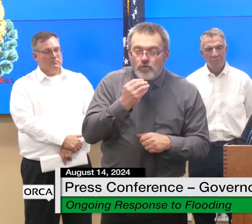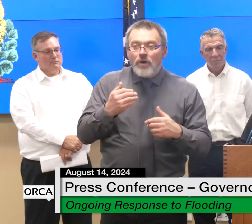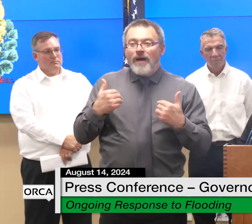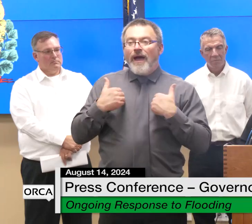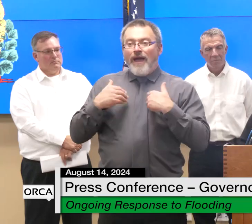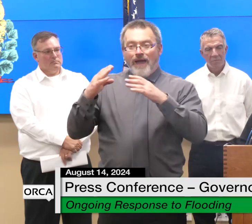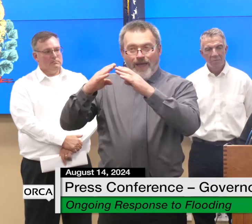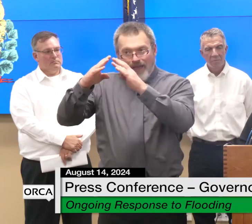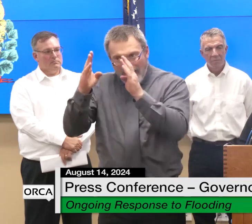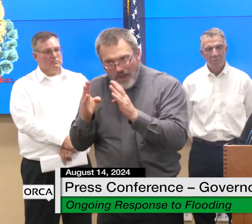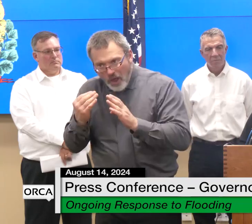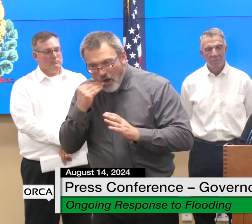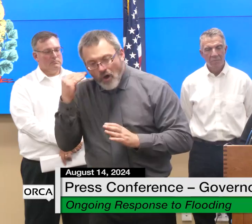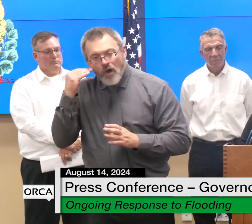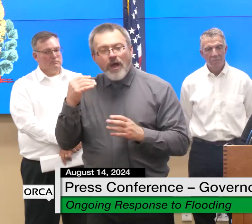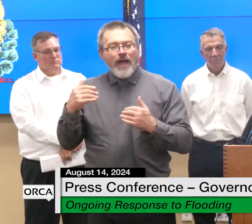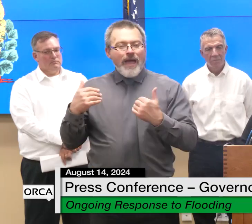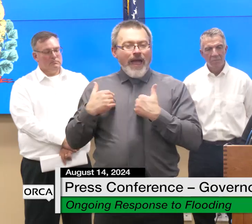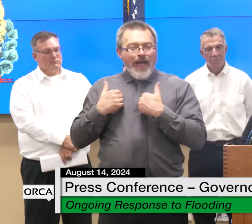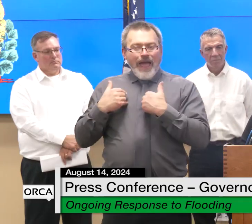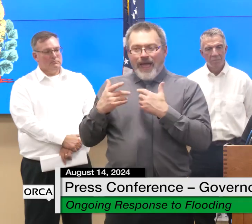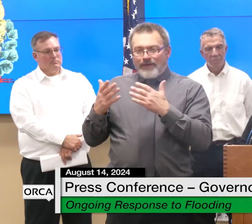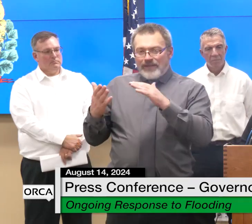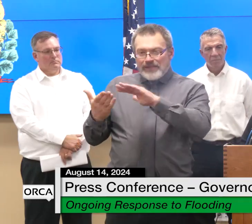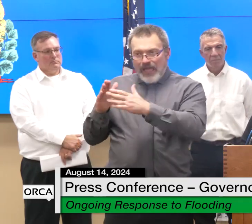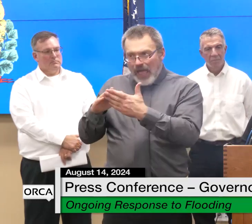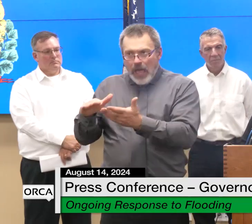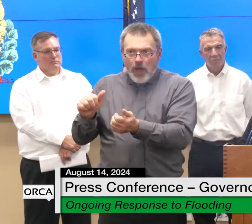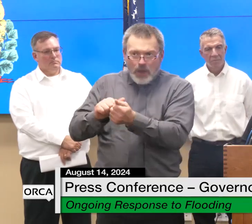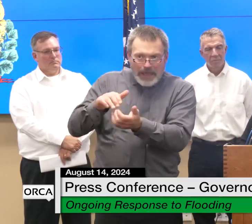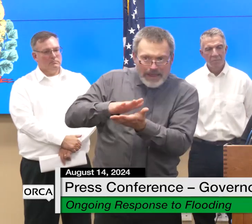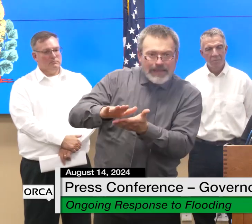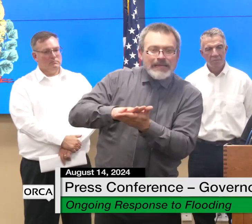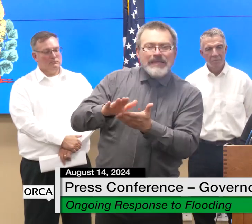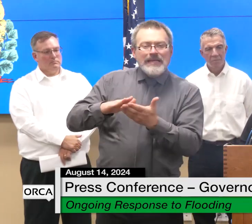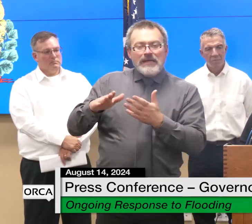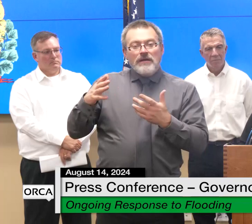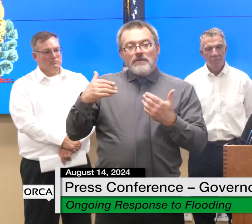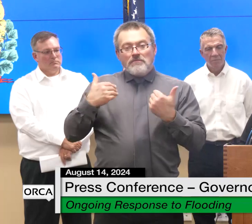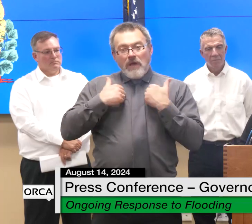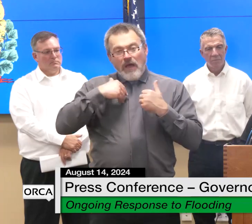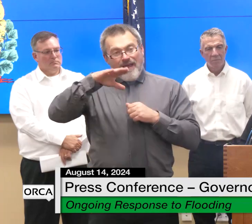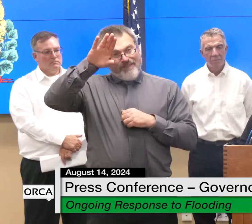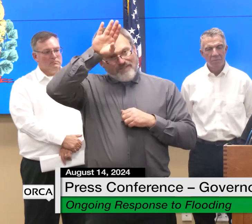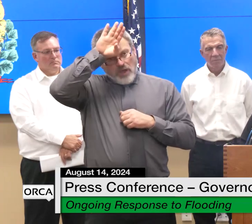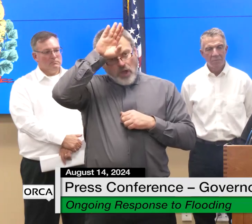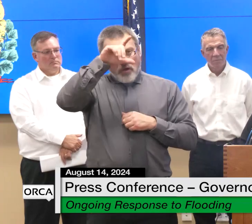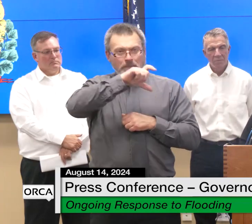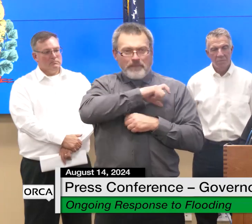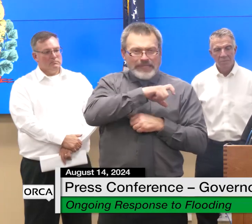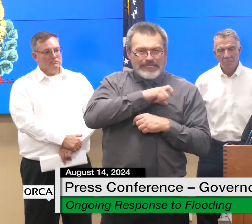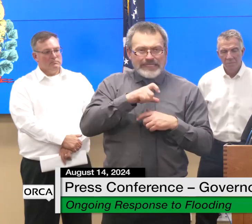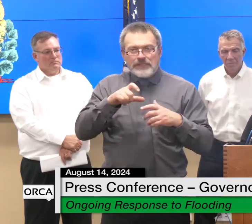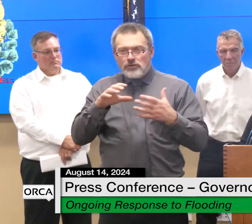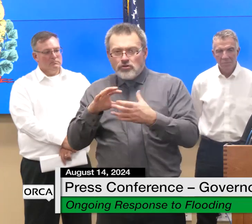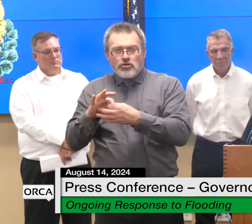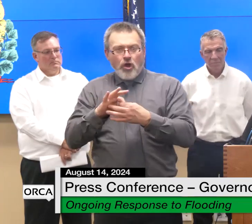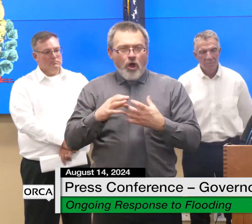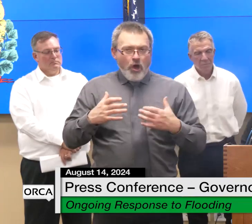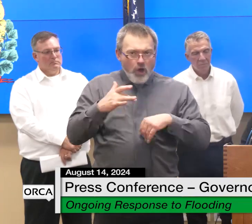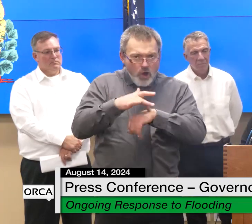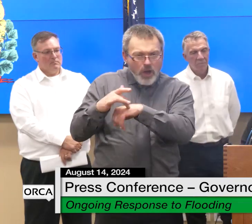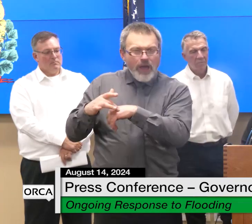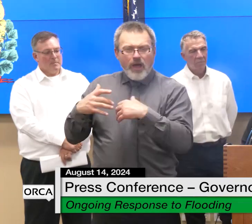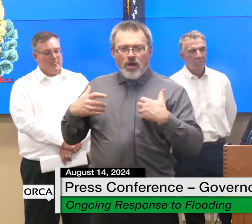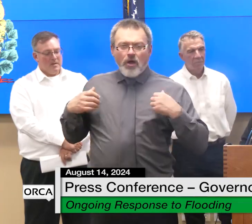and municipalities with cleanup, with the cost for emergency responders, for volunteer coordination, working with partners to get mental